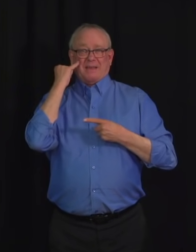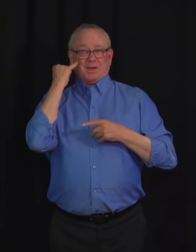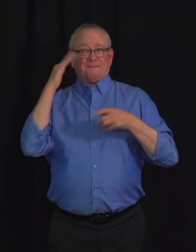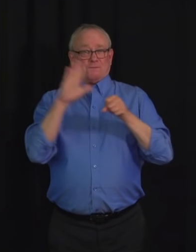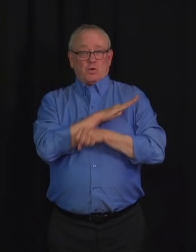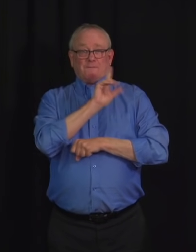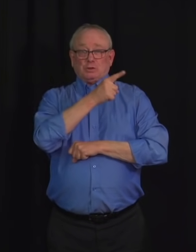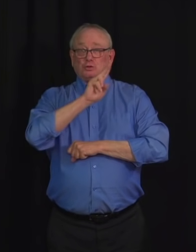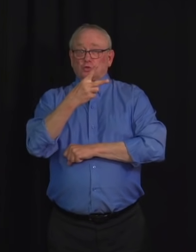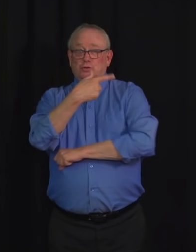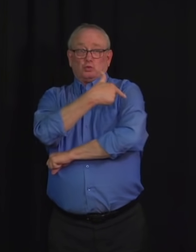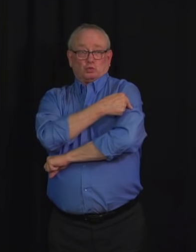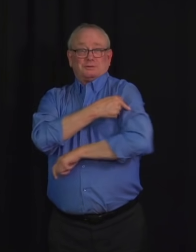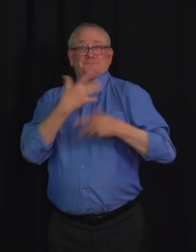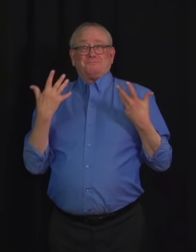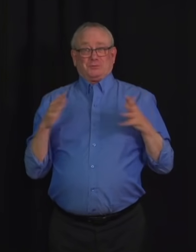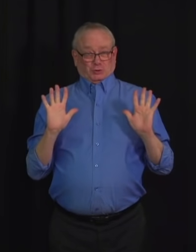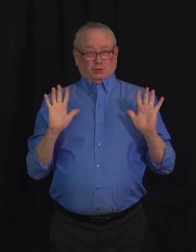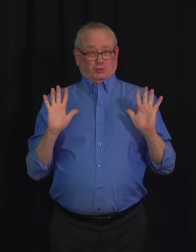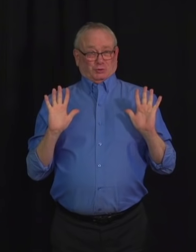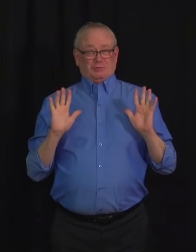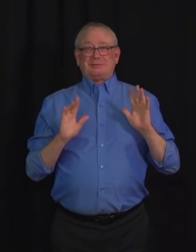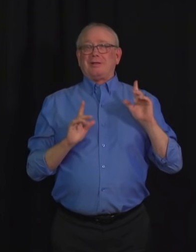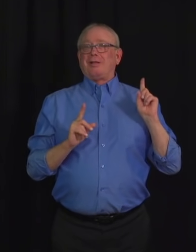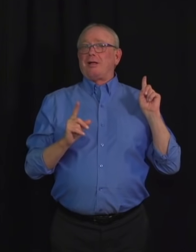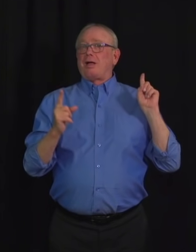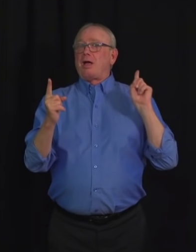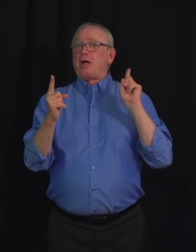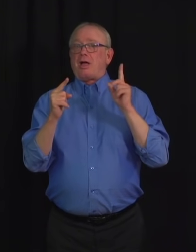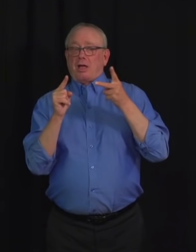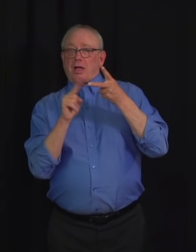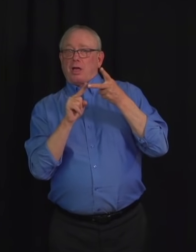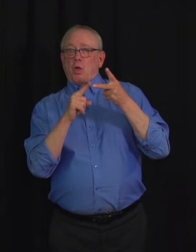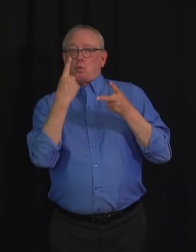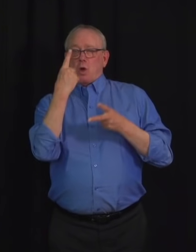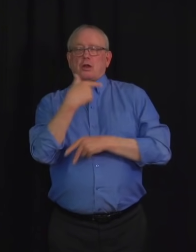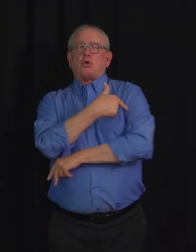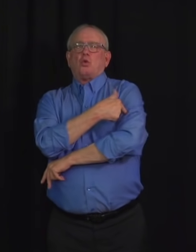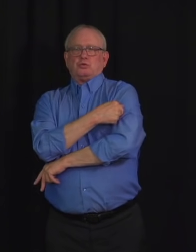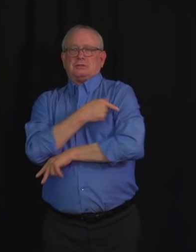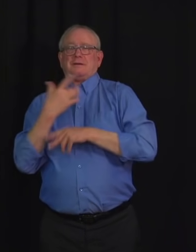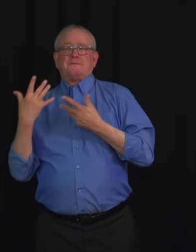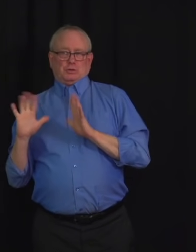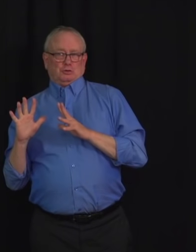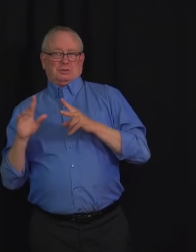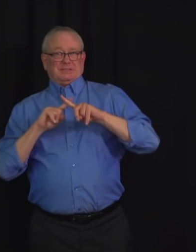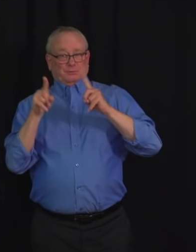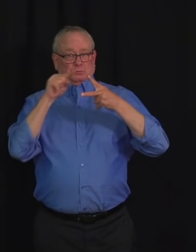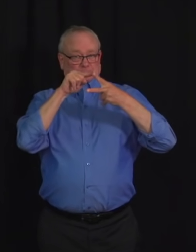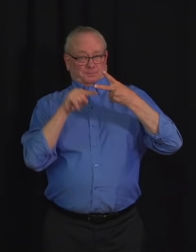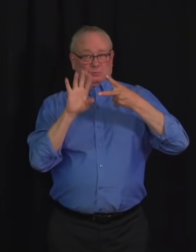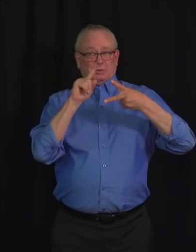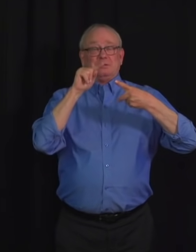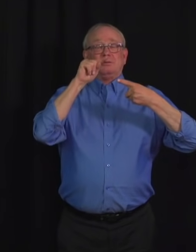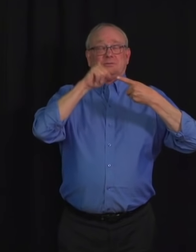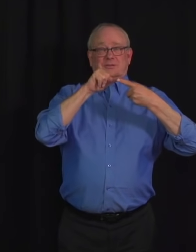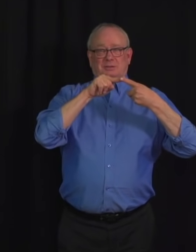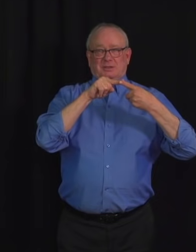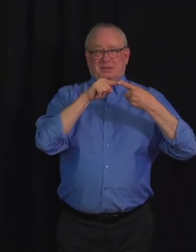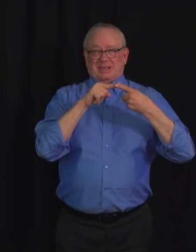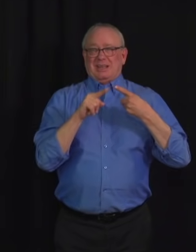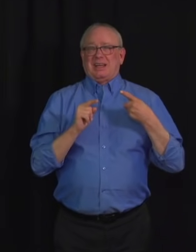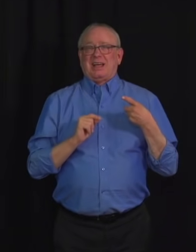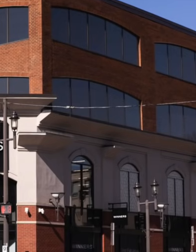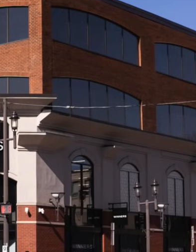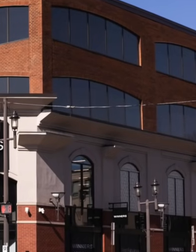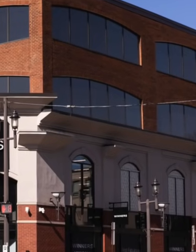contacts who have only 1 dose. Currently, Albertans are legally required to quarantine for 14 days when